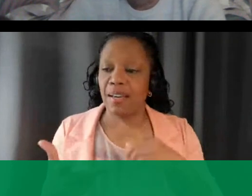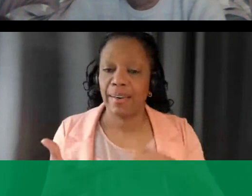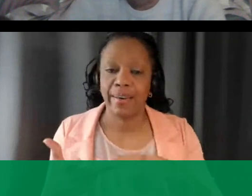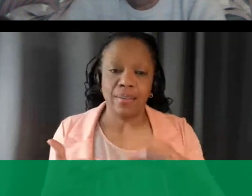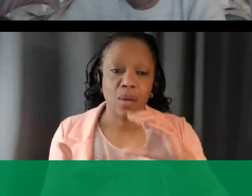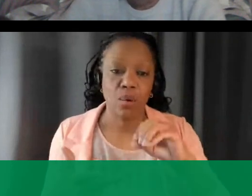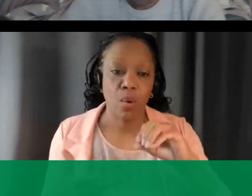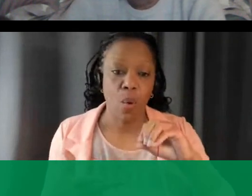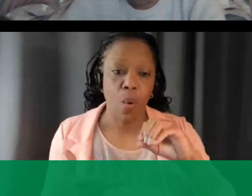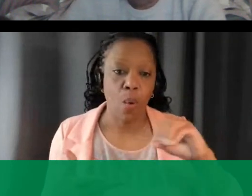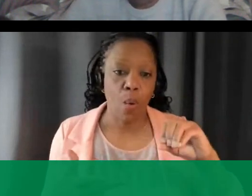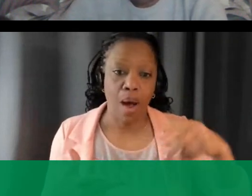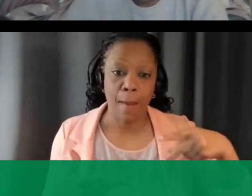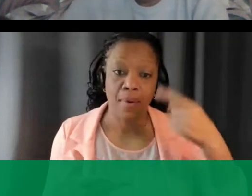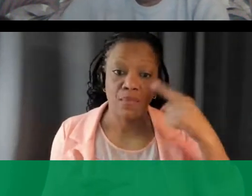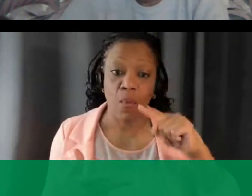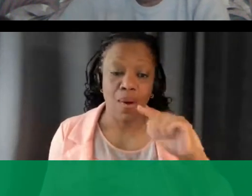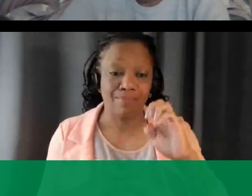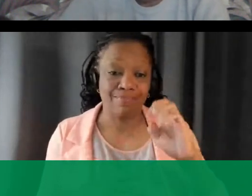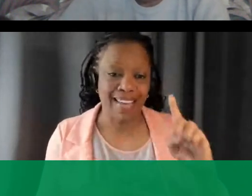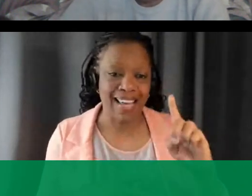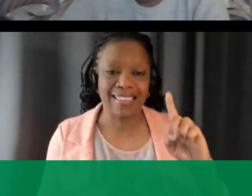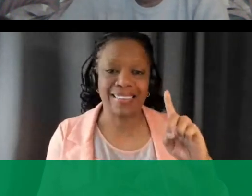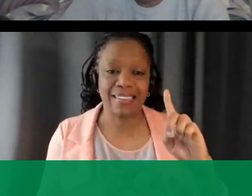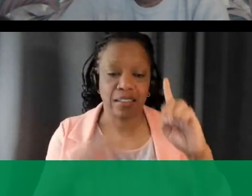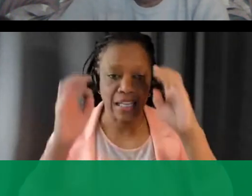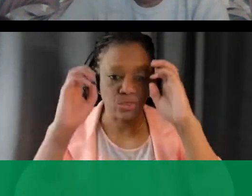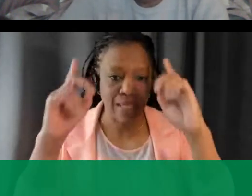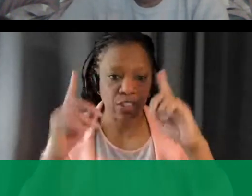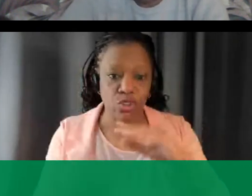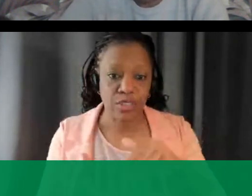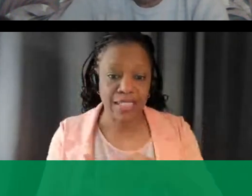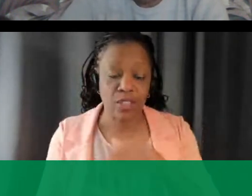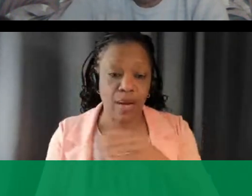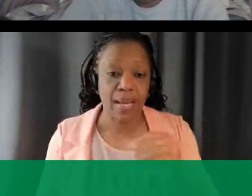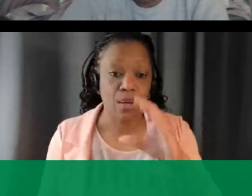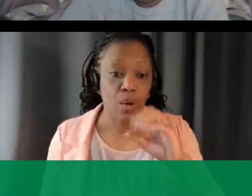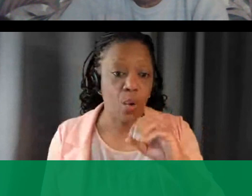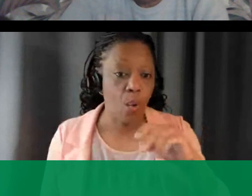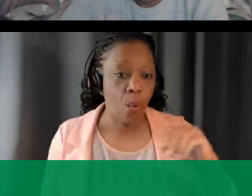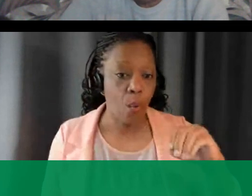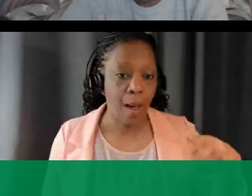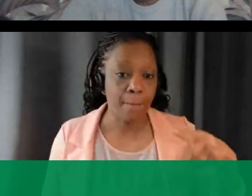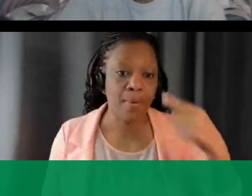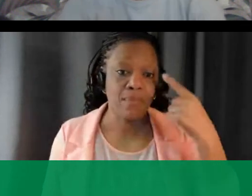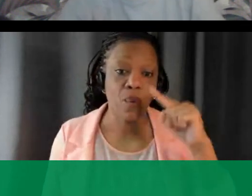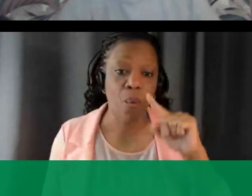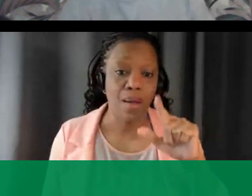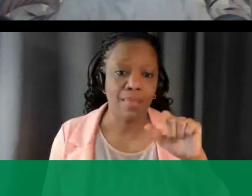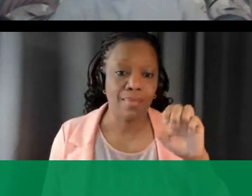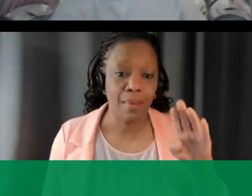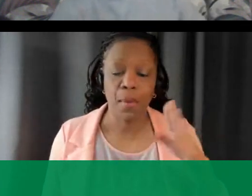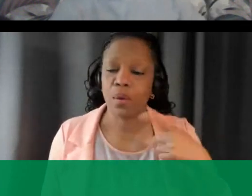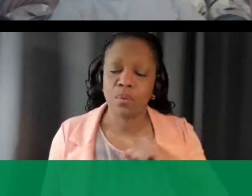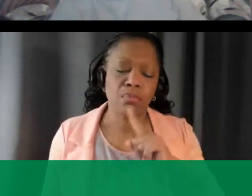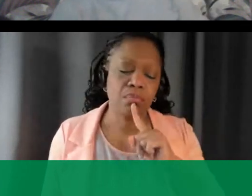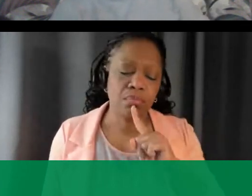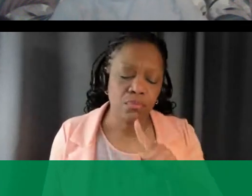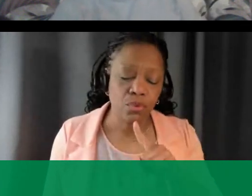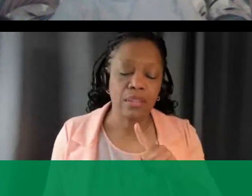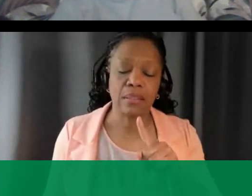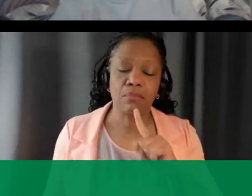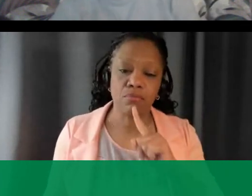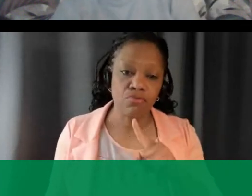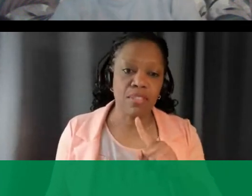for Co-op Ed Center as well, and Co-op for Lib. So all of us are really invested in getting the word out. So